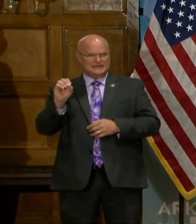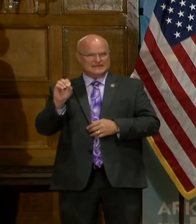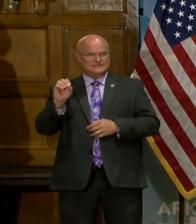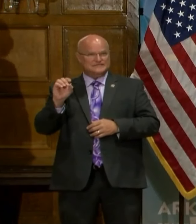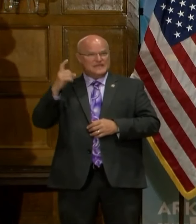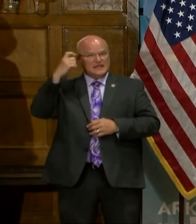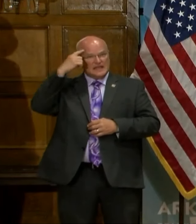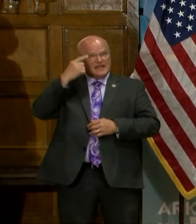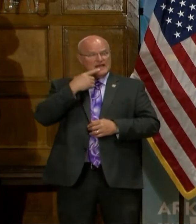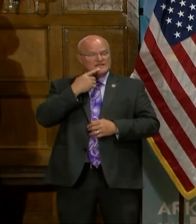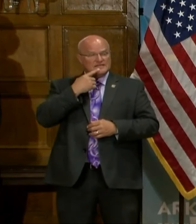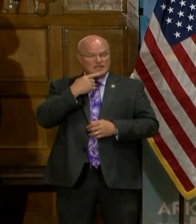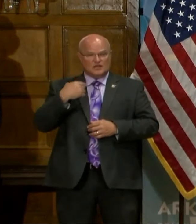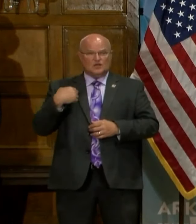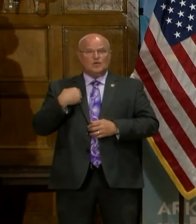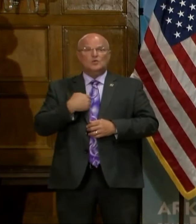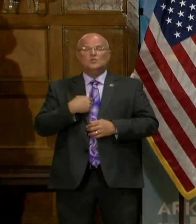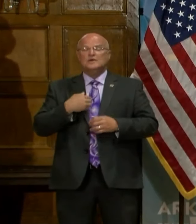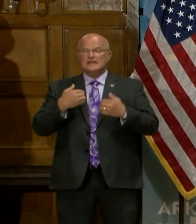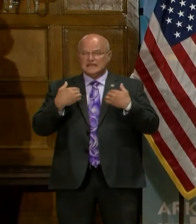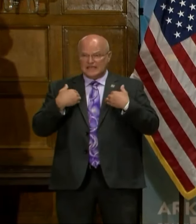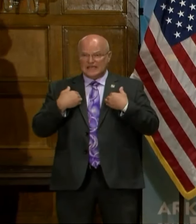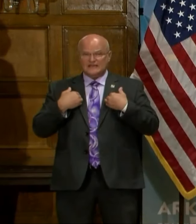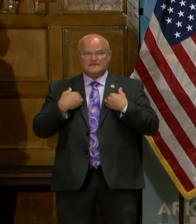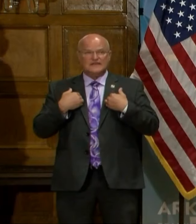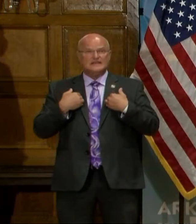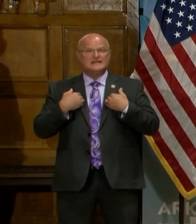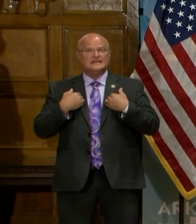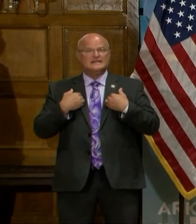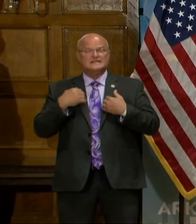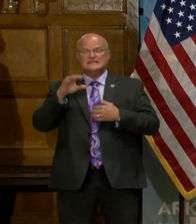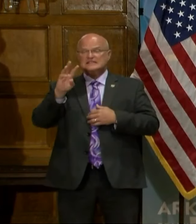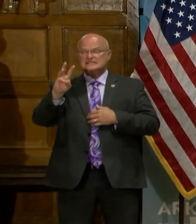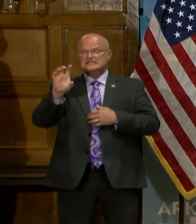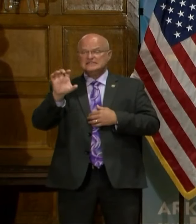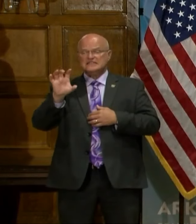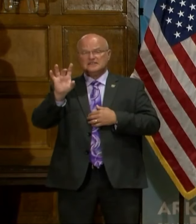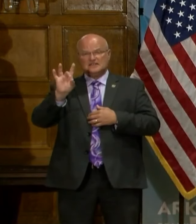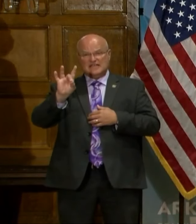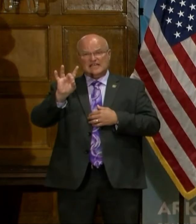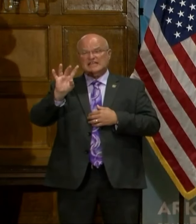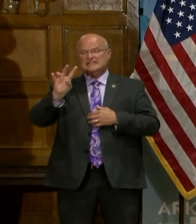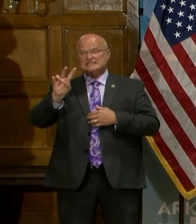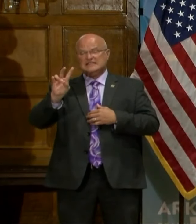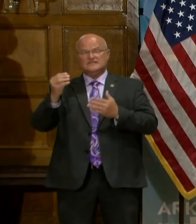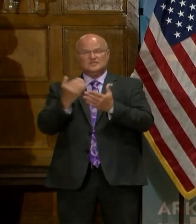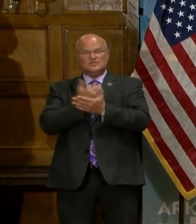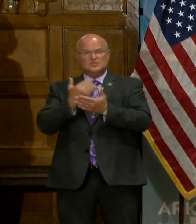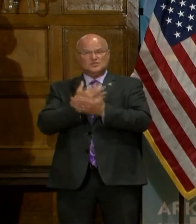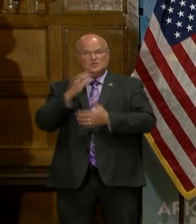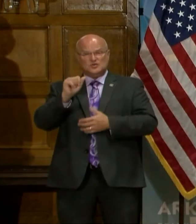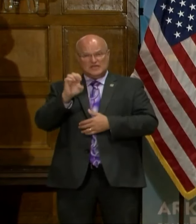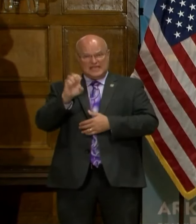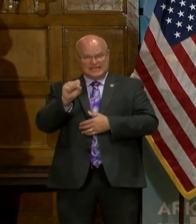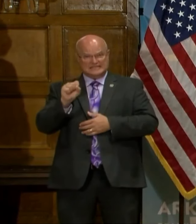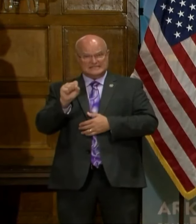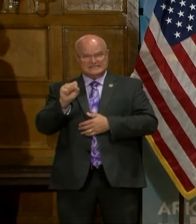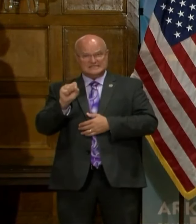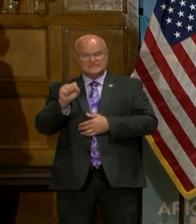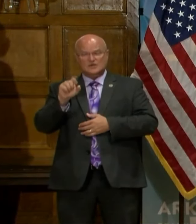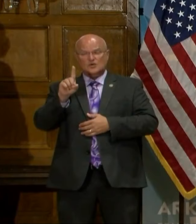Governor mentioned, we have had 687 new cases since